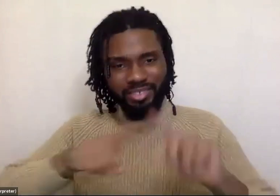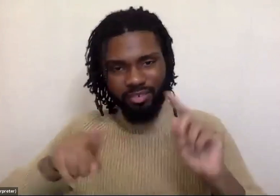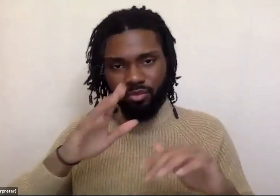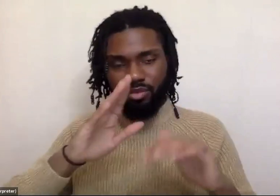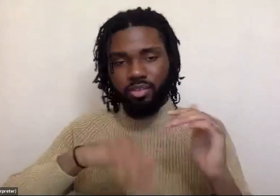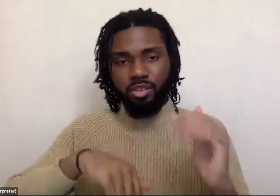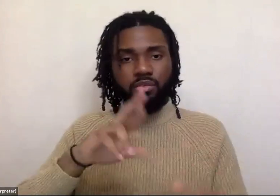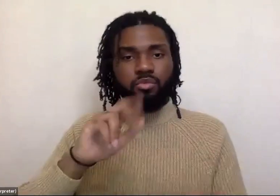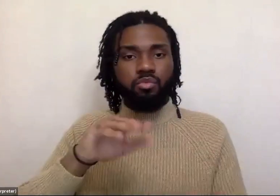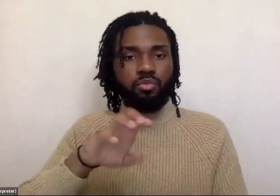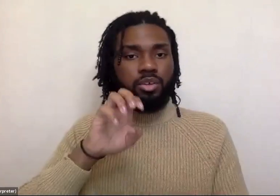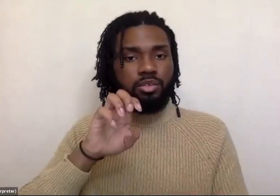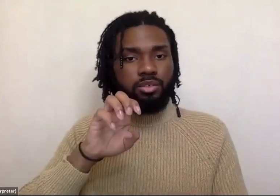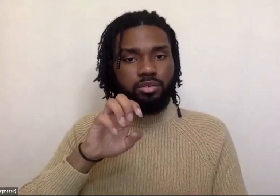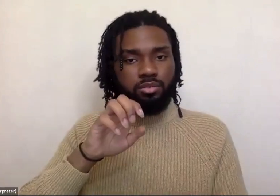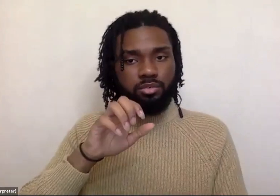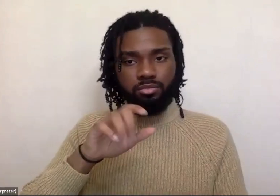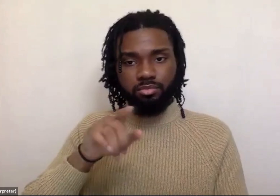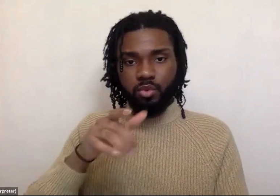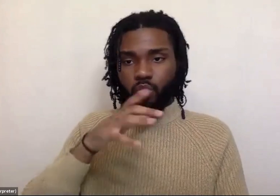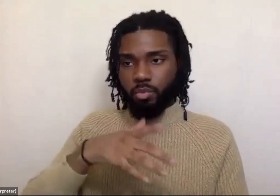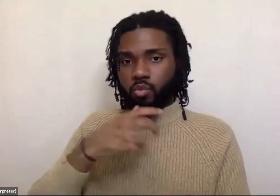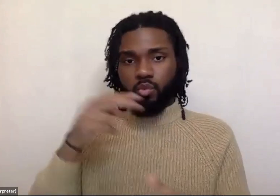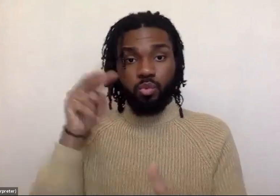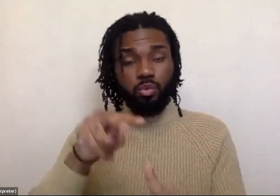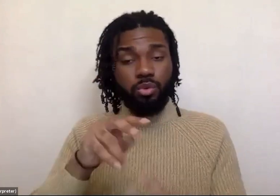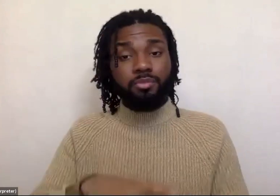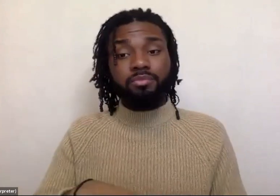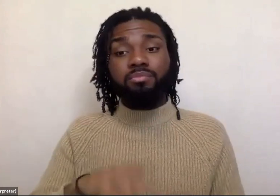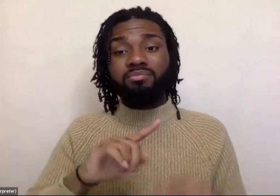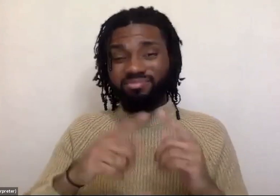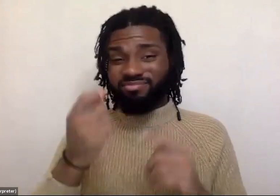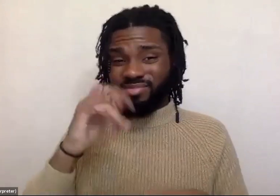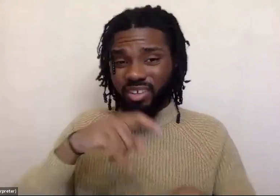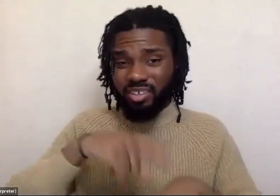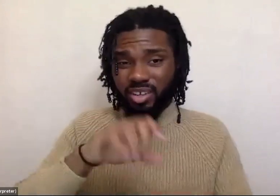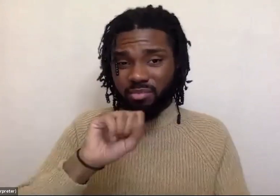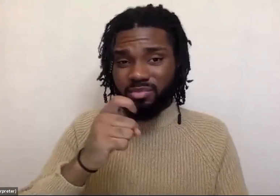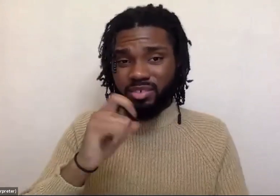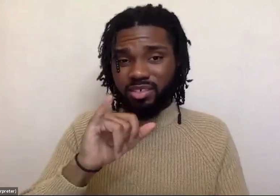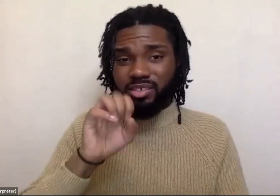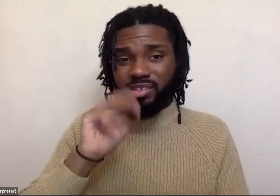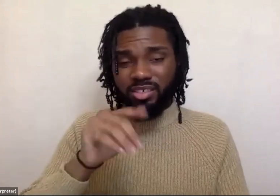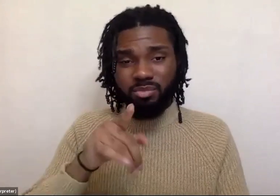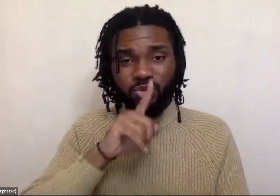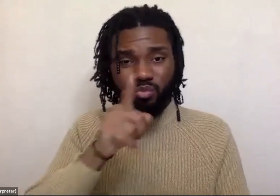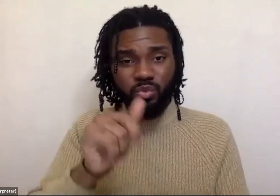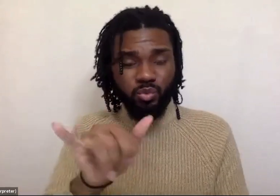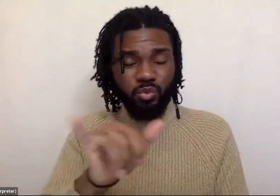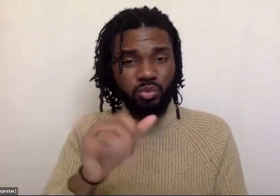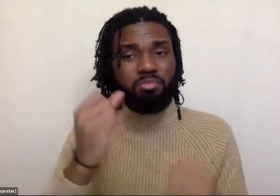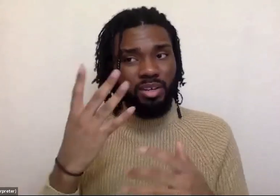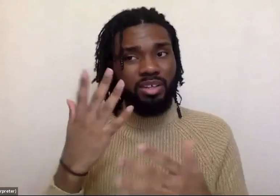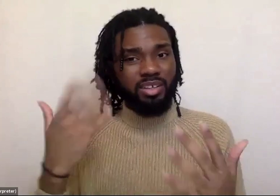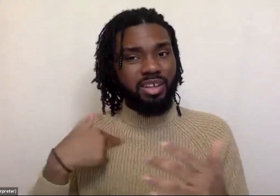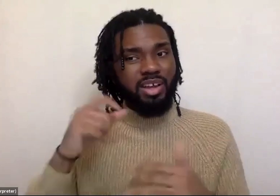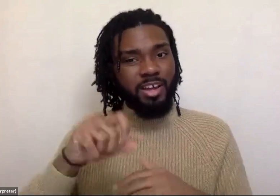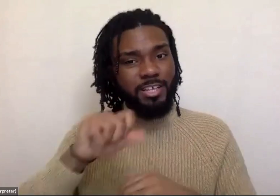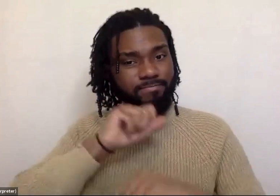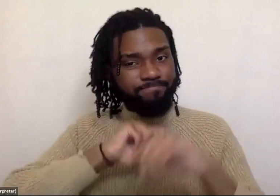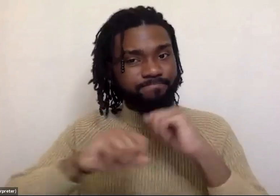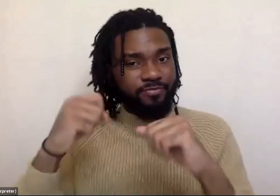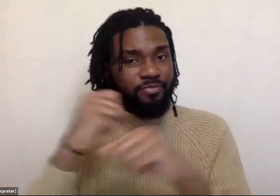woman who was looking at it. Now, I will say, sexism is real. And so there were things that I had to fight against, but most of that comes after I